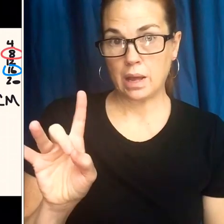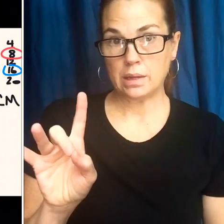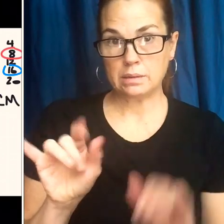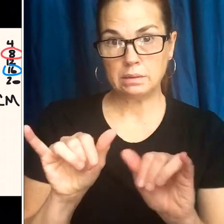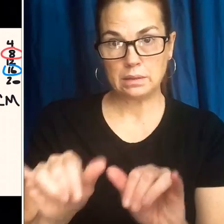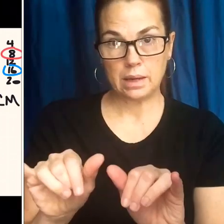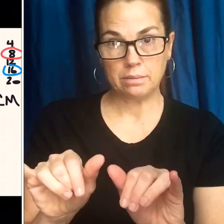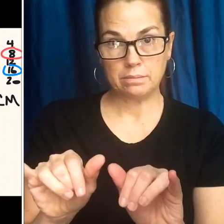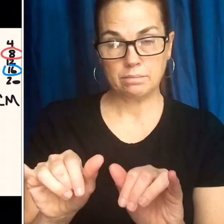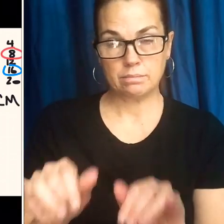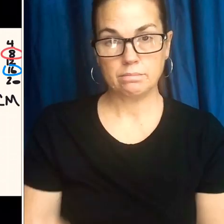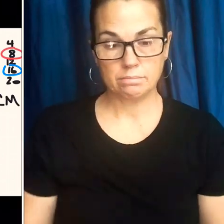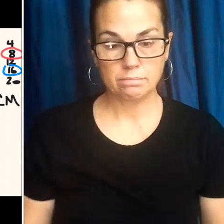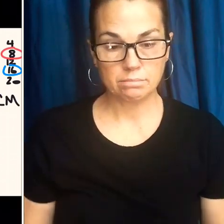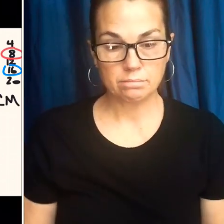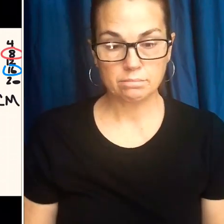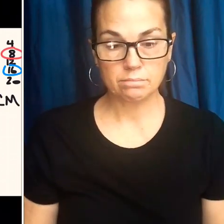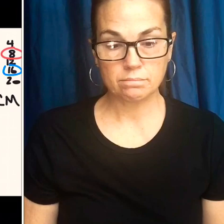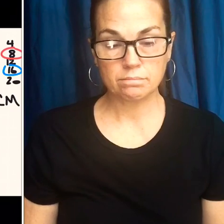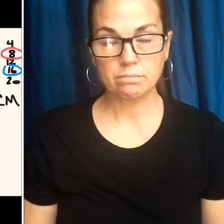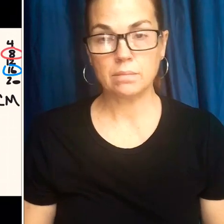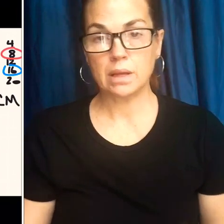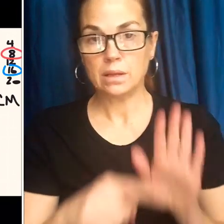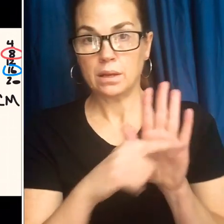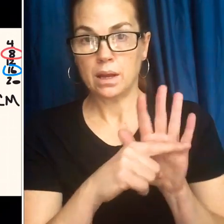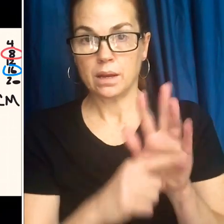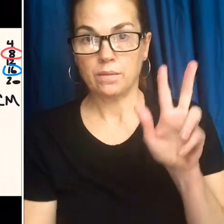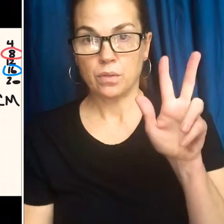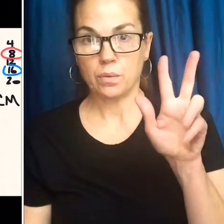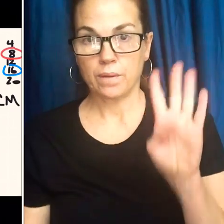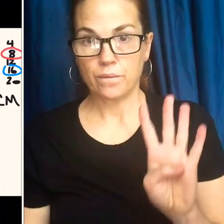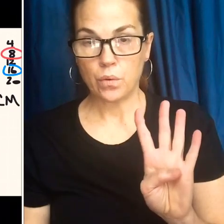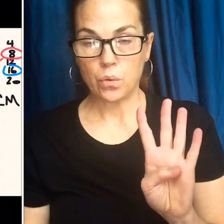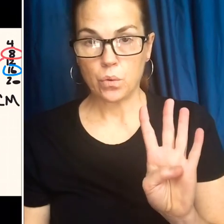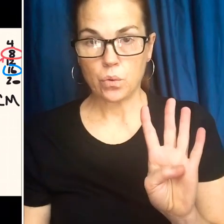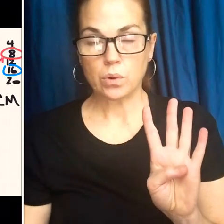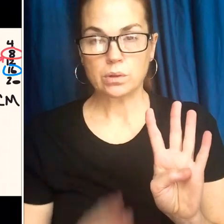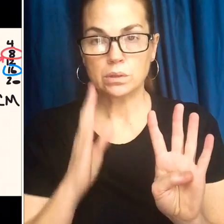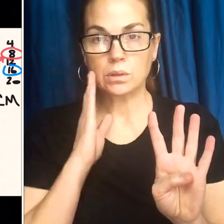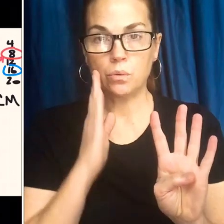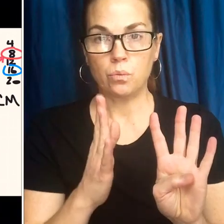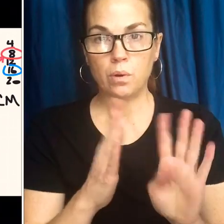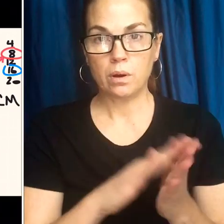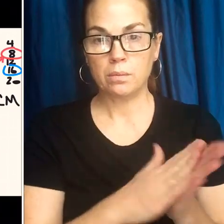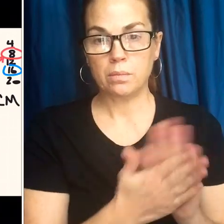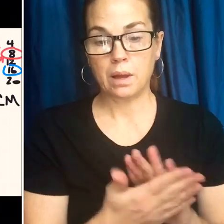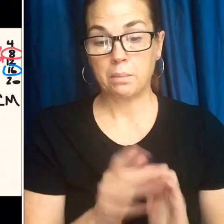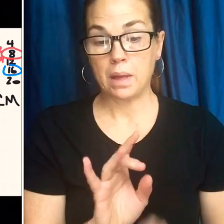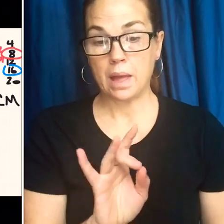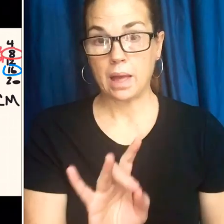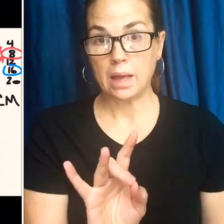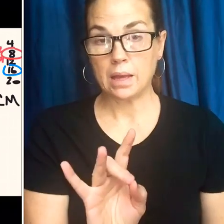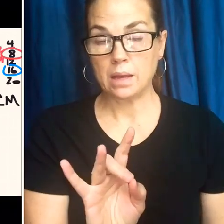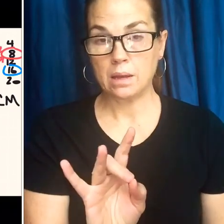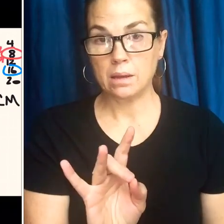changes its denominator to 8, and to go from 4 to 8, I multiplied by 2. So if I did that